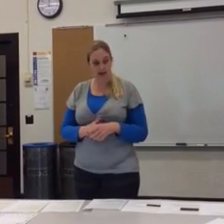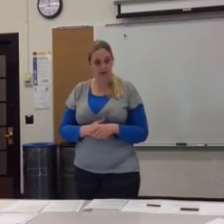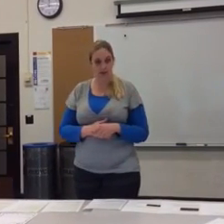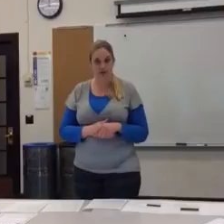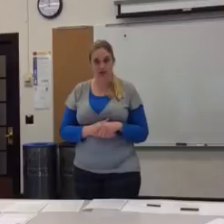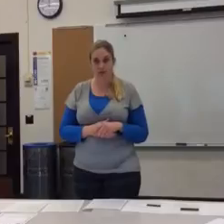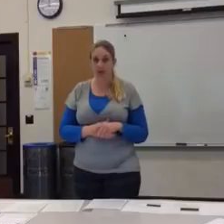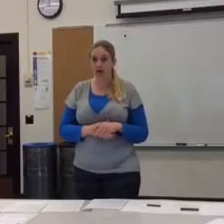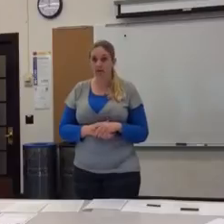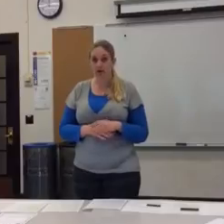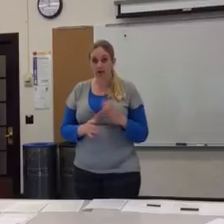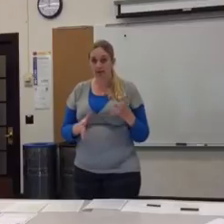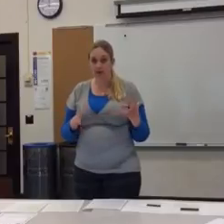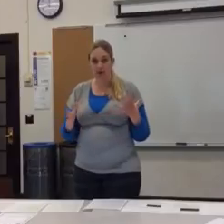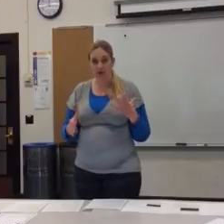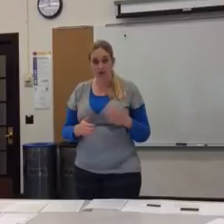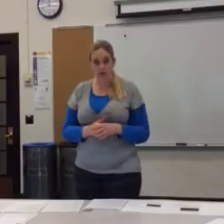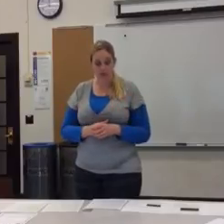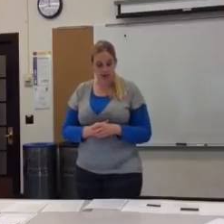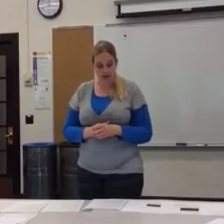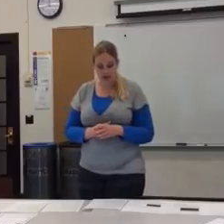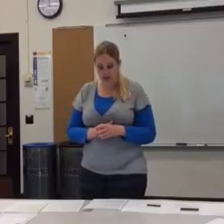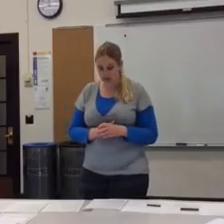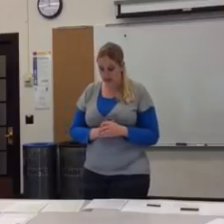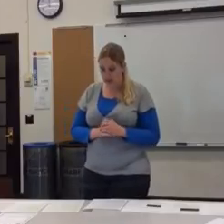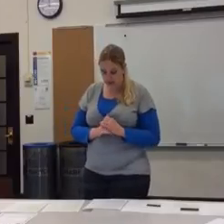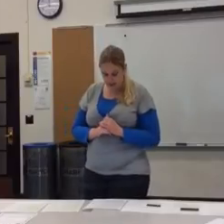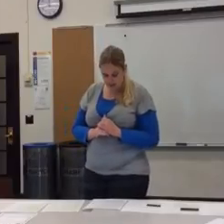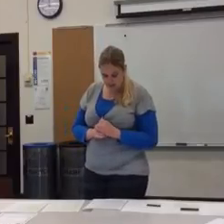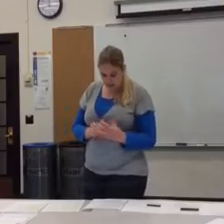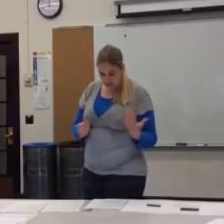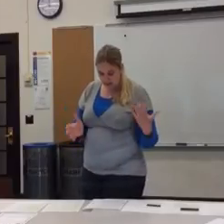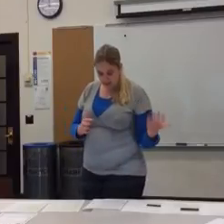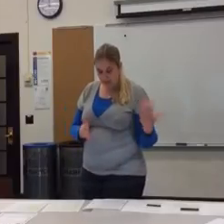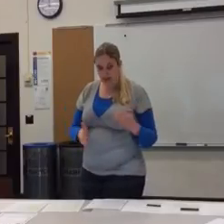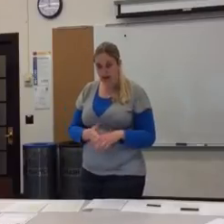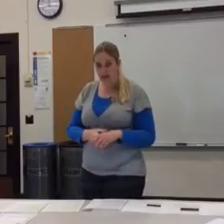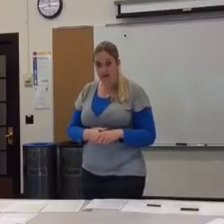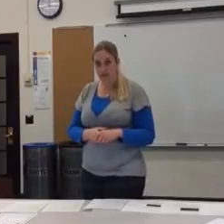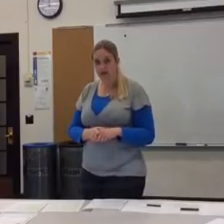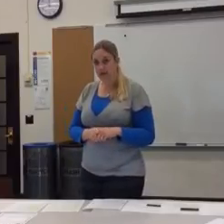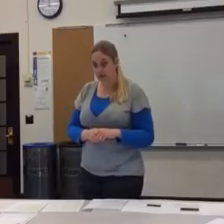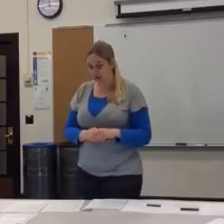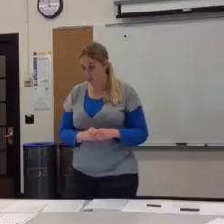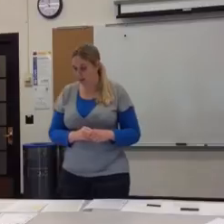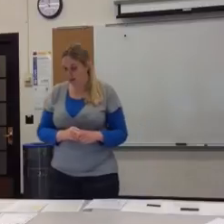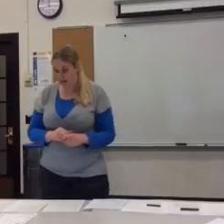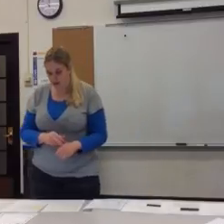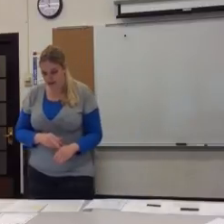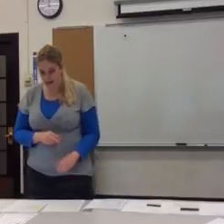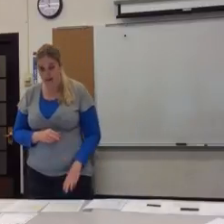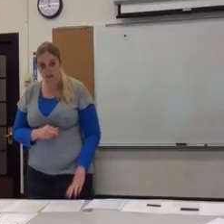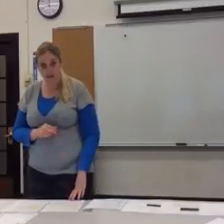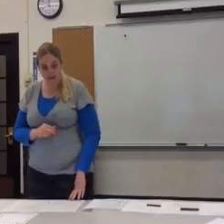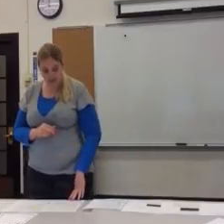time, there's some funny fill-in ocean activities that they can do to work on if they're finishing up or need extra time to fill in the